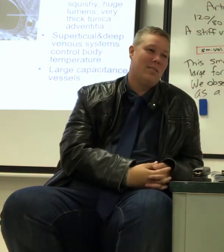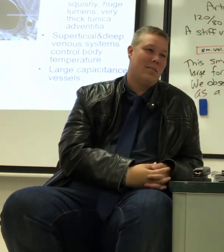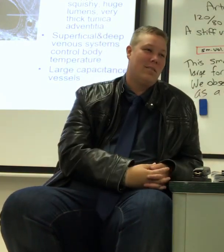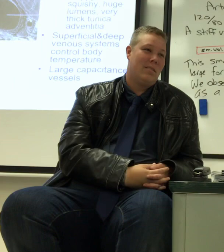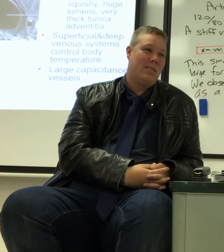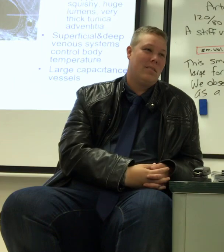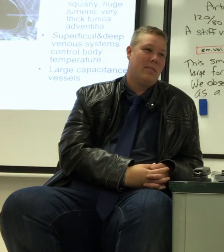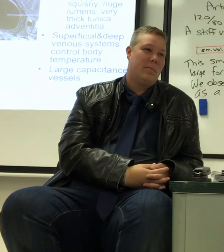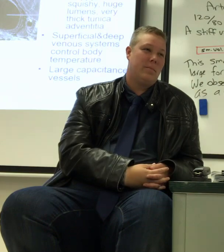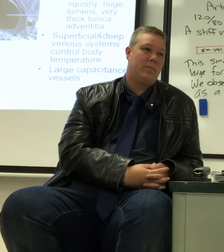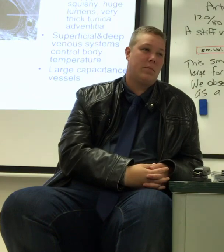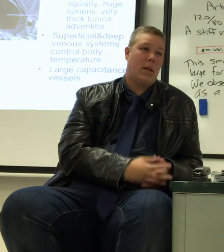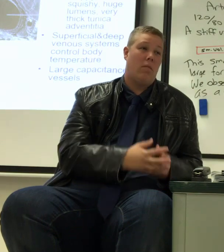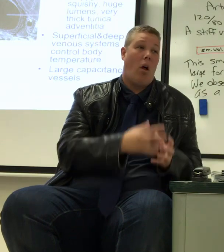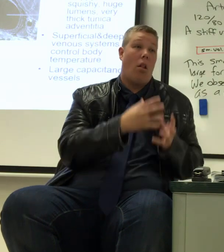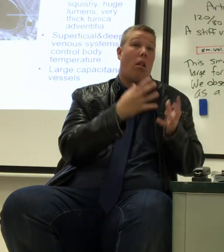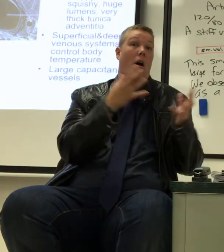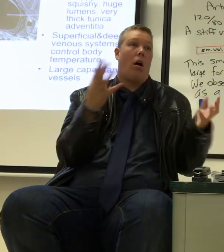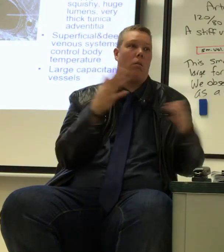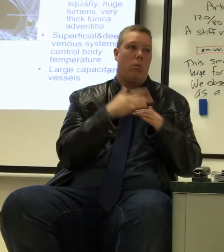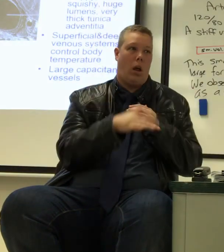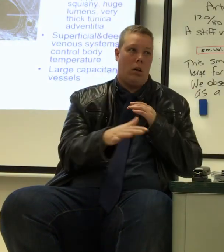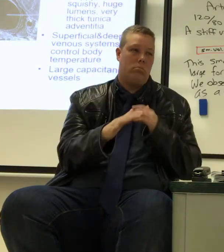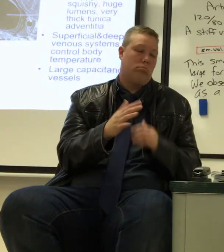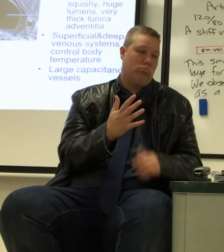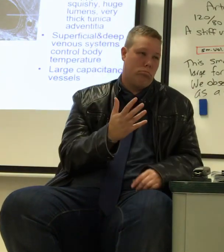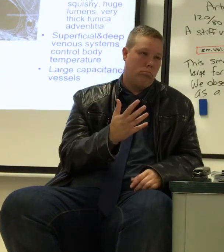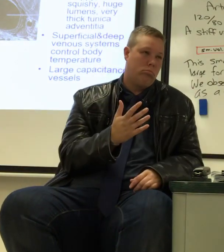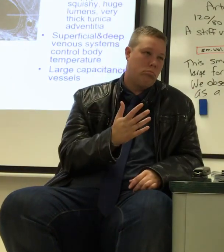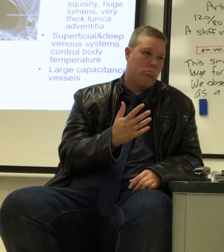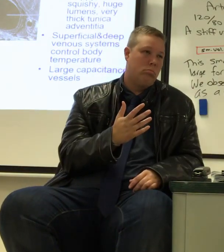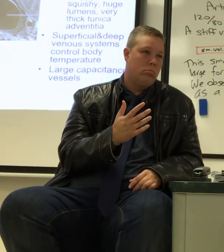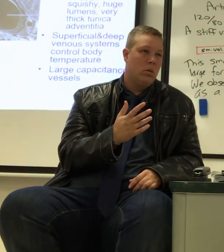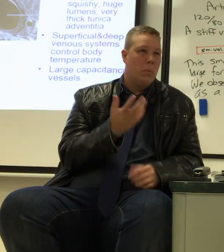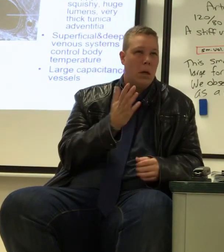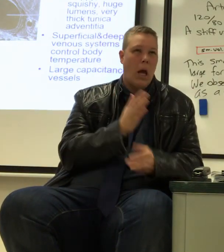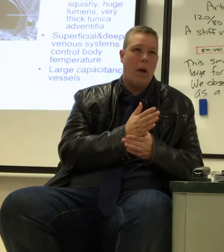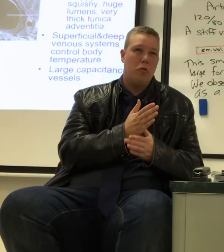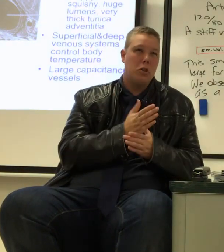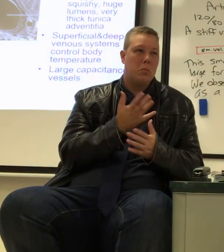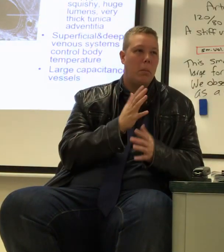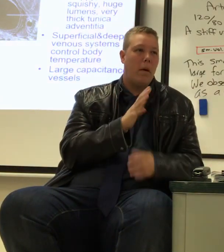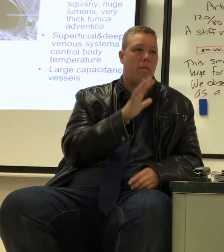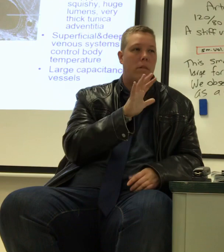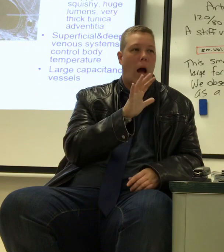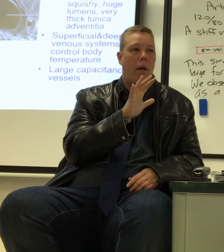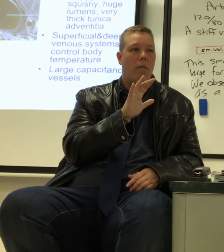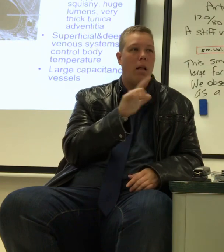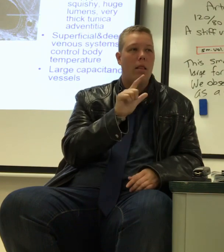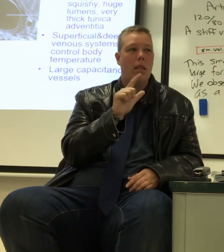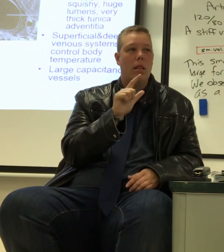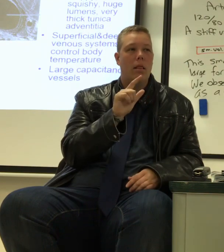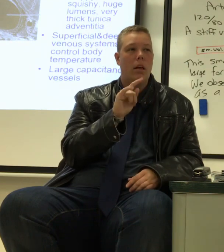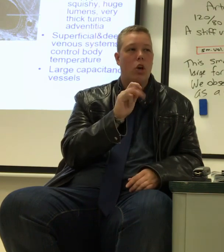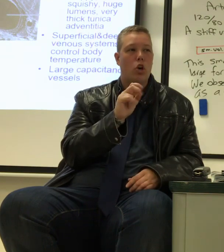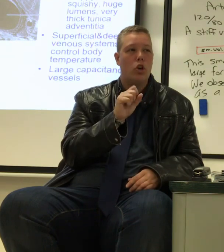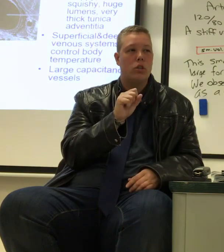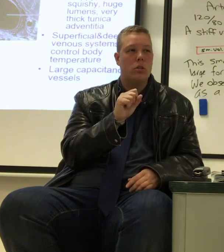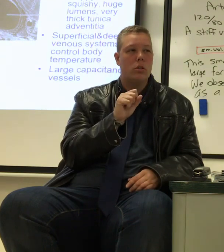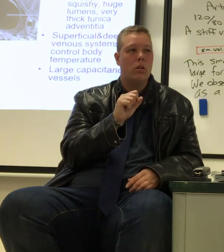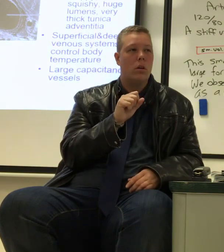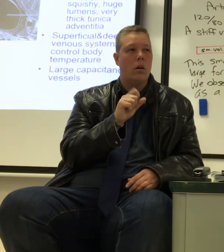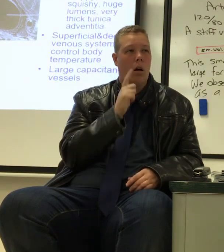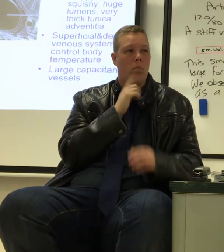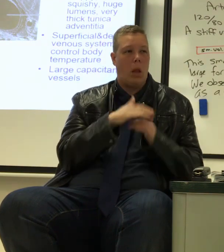They carry a large volume of blood. Now, an average adult, maybe about 5 liters of blood circulates, and most of that